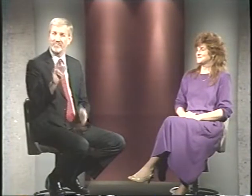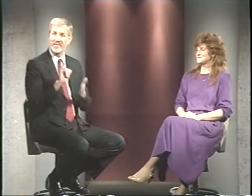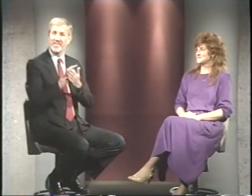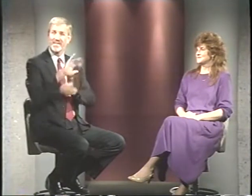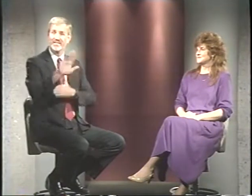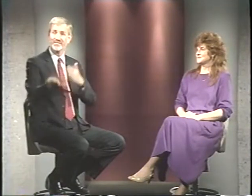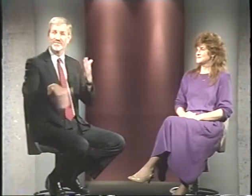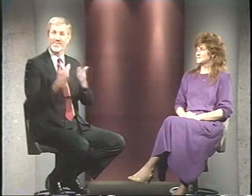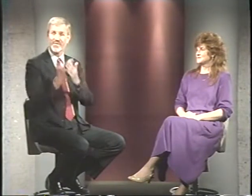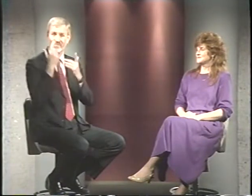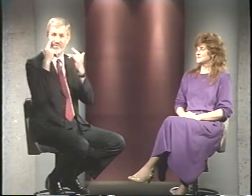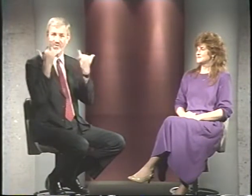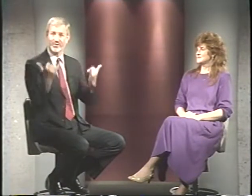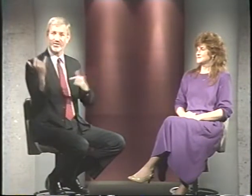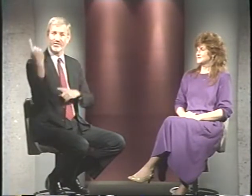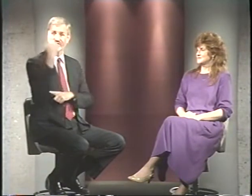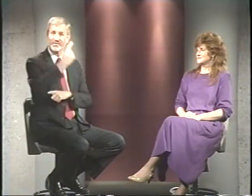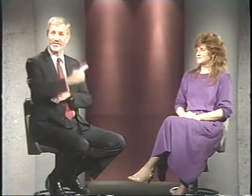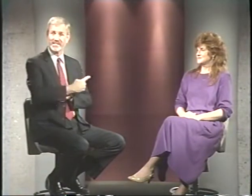Okay, that's all for today.